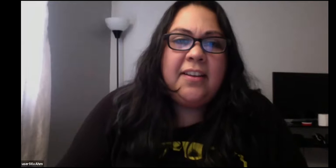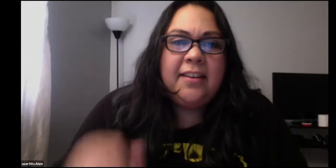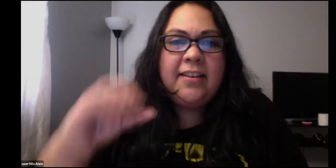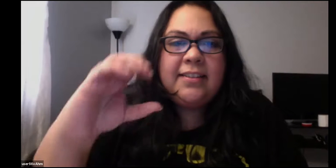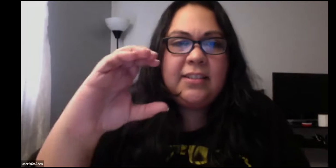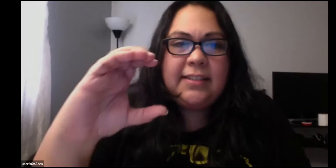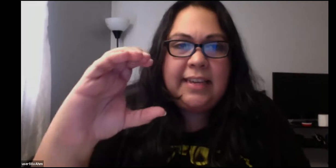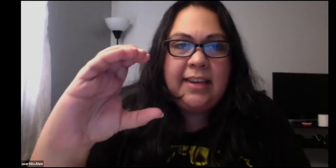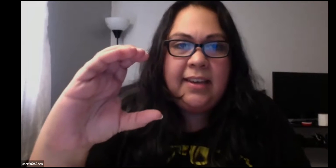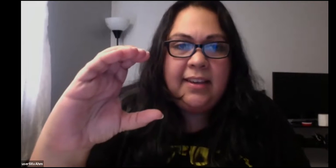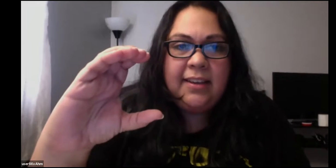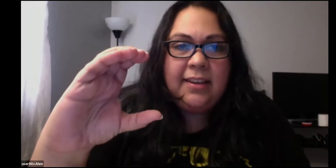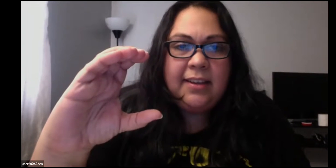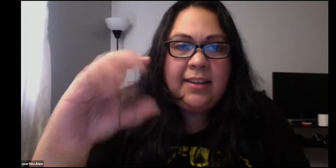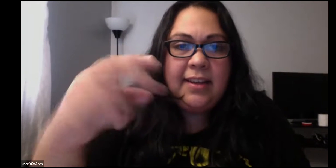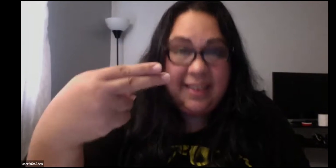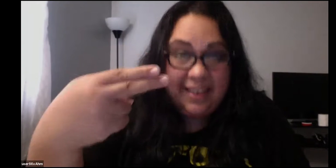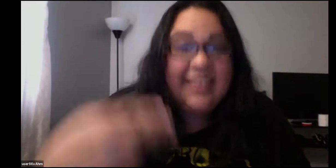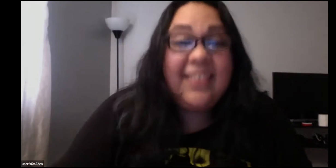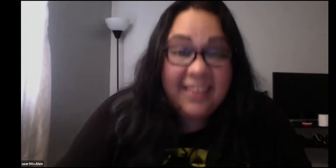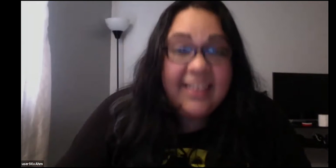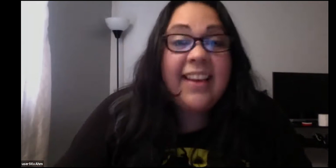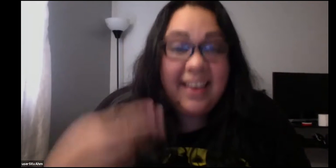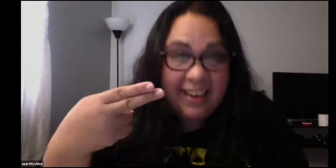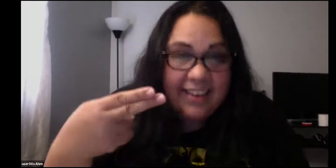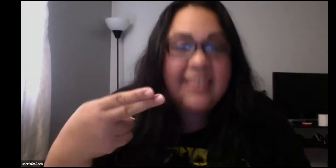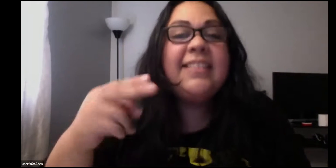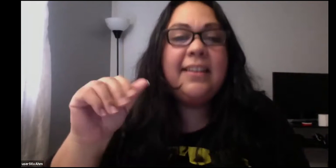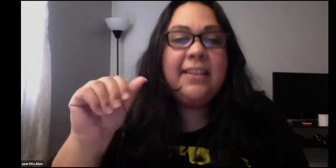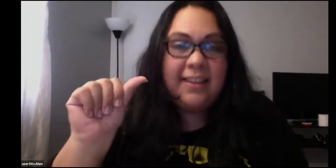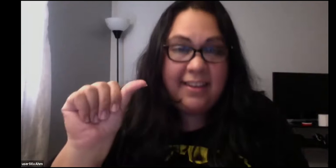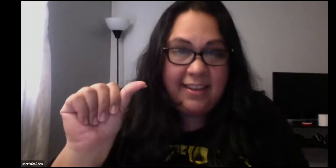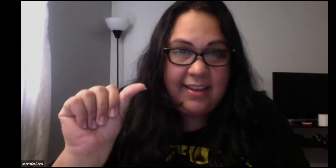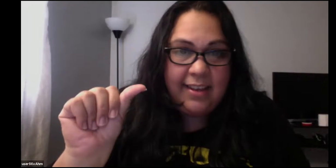It's C-H-A-L-K.